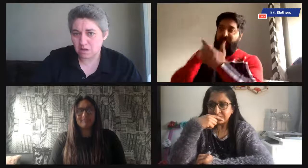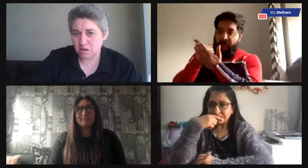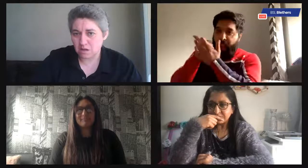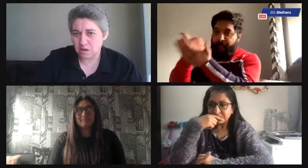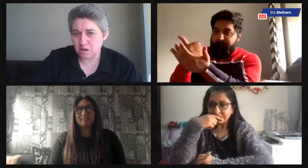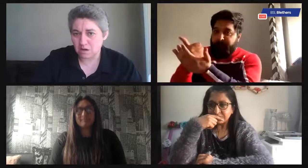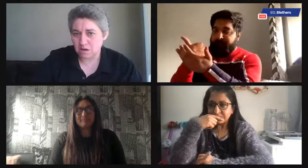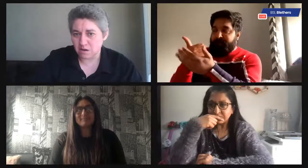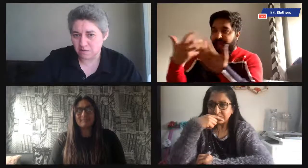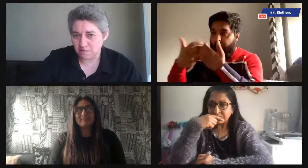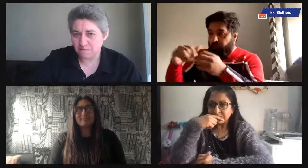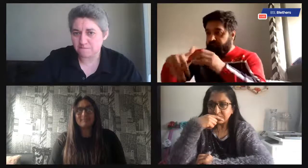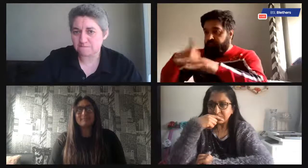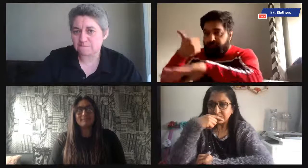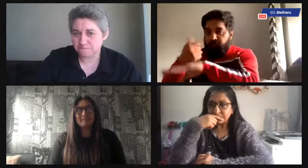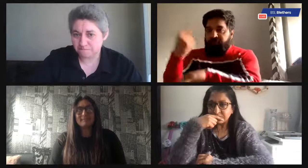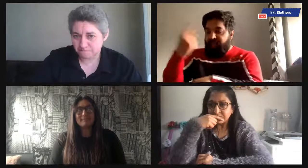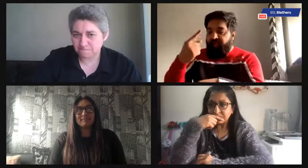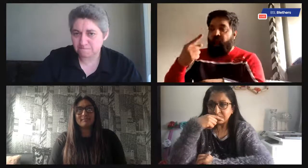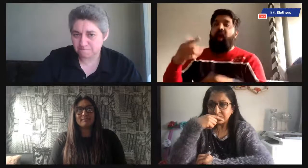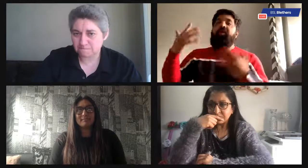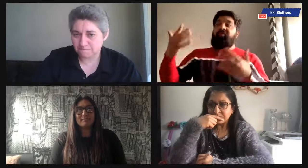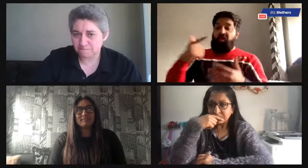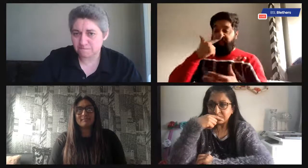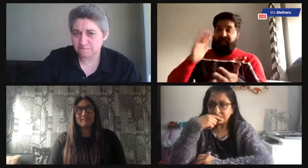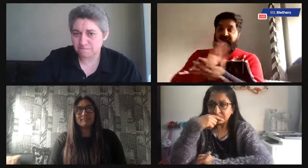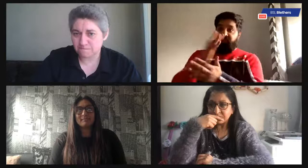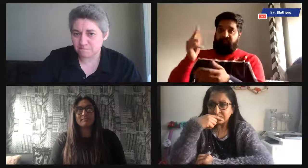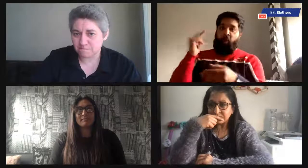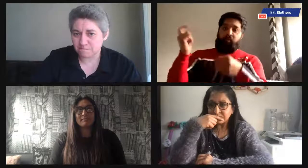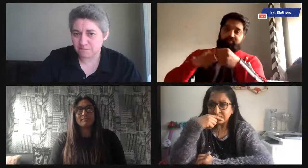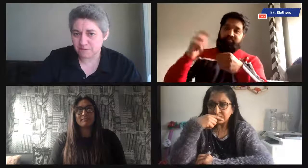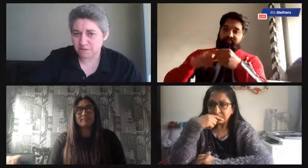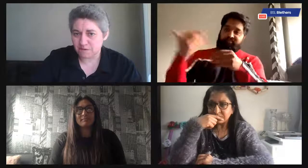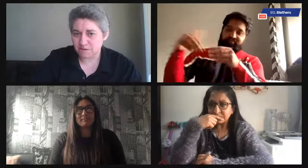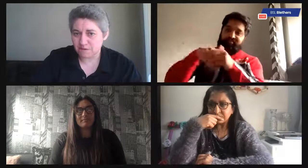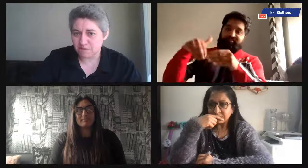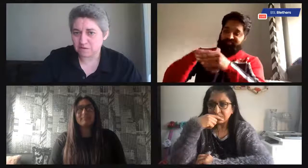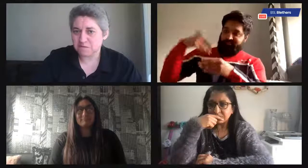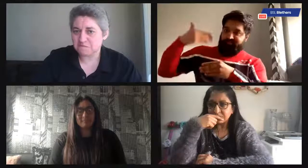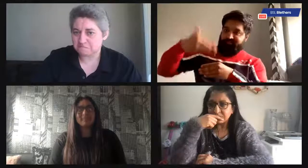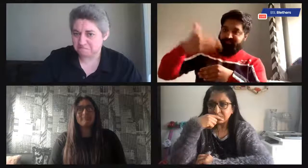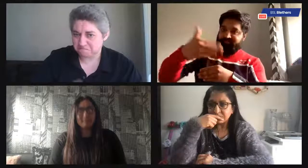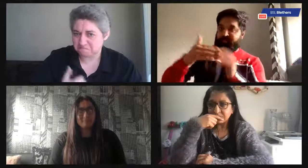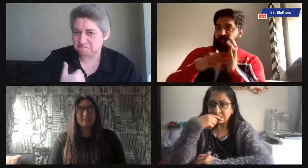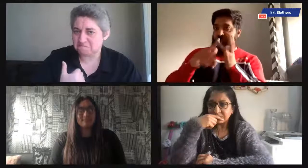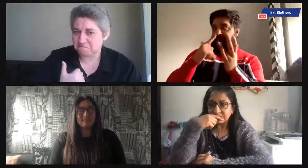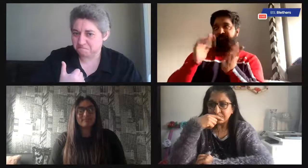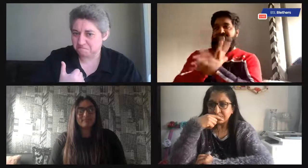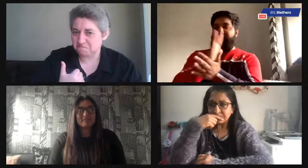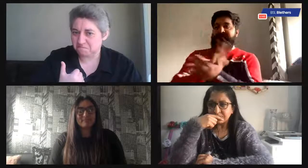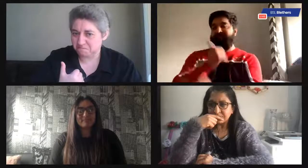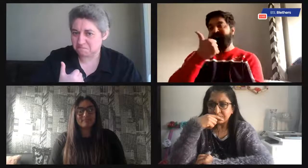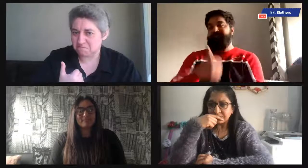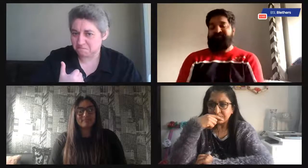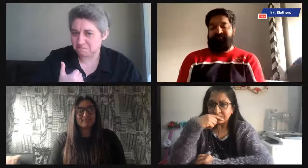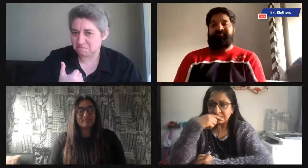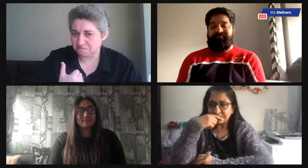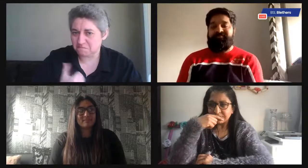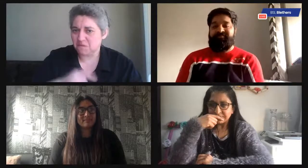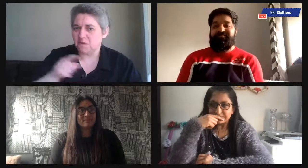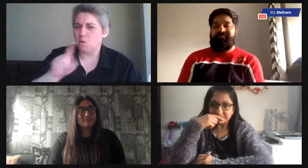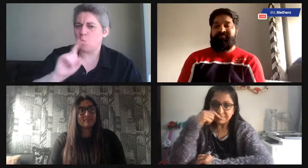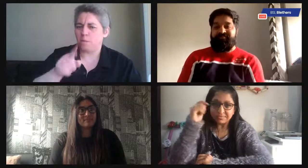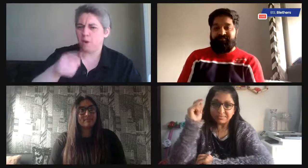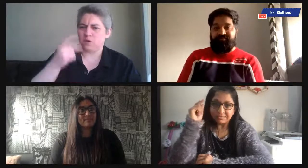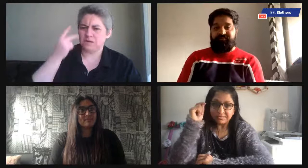by demonstrating in their own home, in their own environment, how they can set themselves up. And once that happened, they were great and they would join